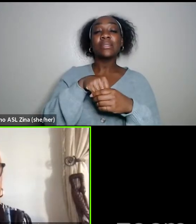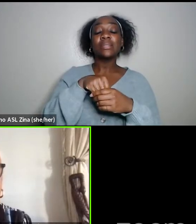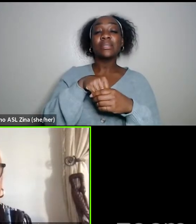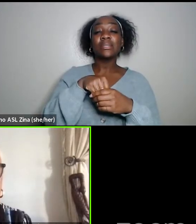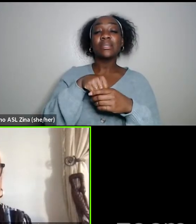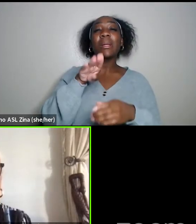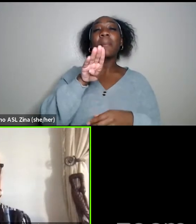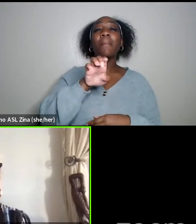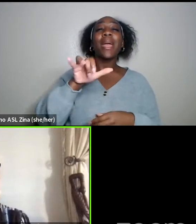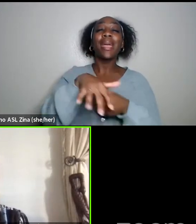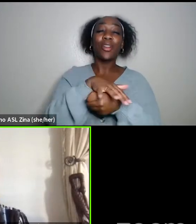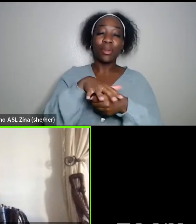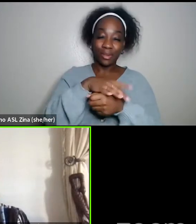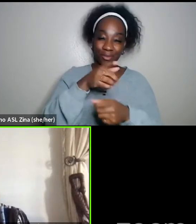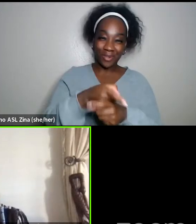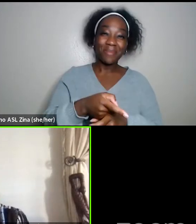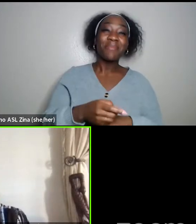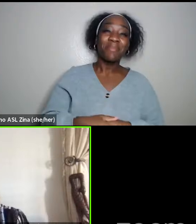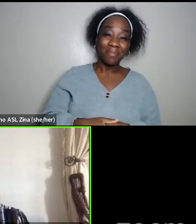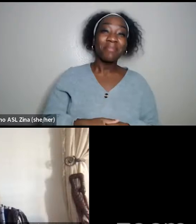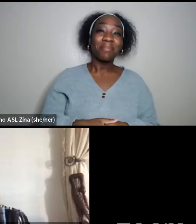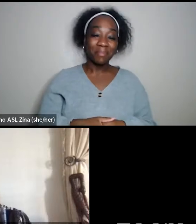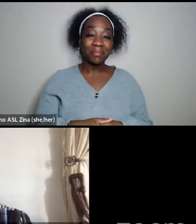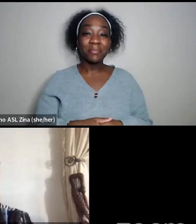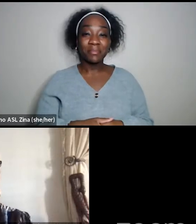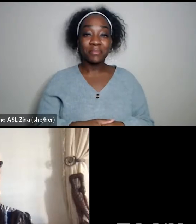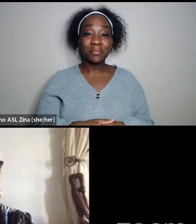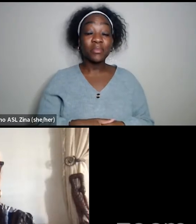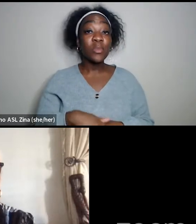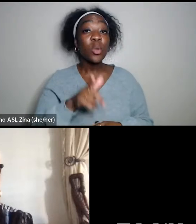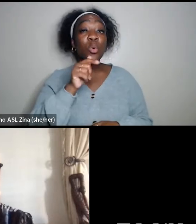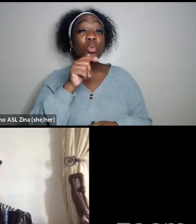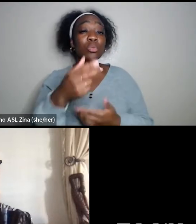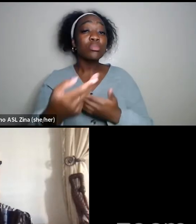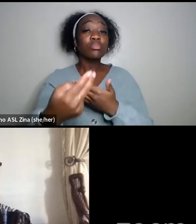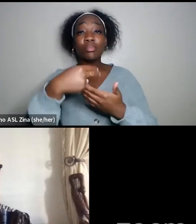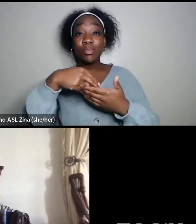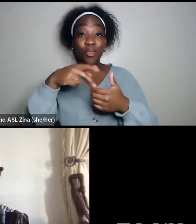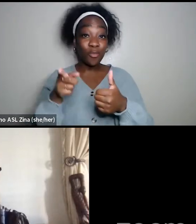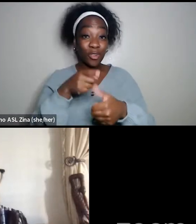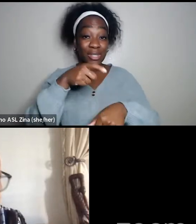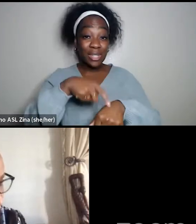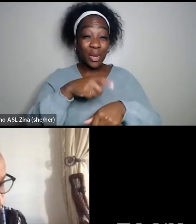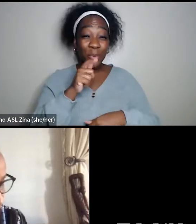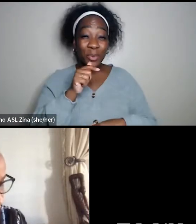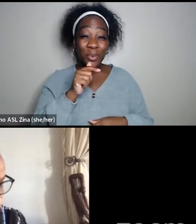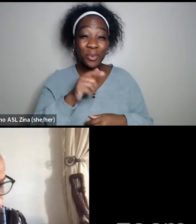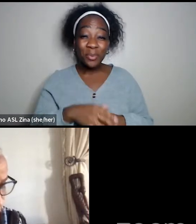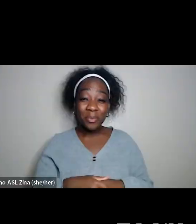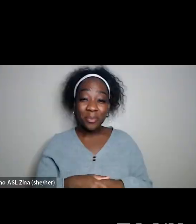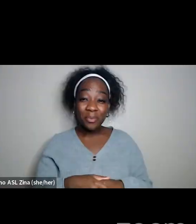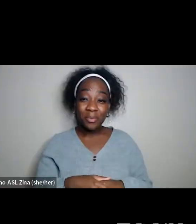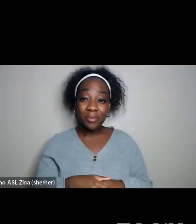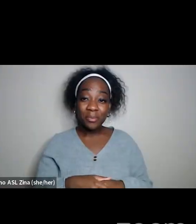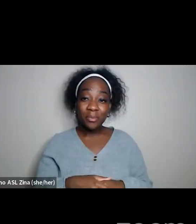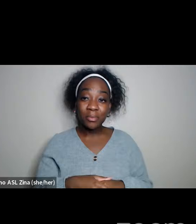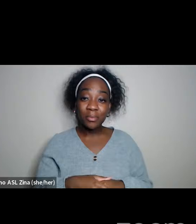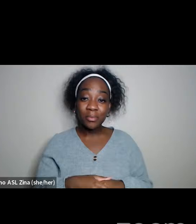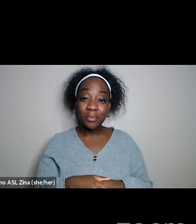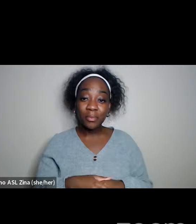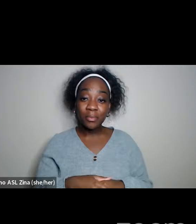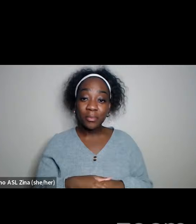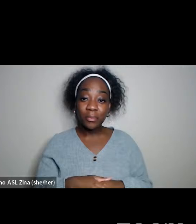in the Bay Area, right? Yes. Anybody else joining for the first time? Trying to turn